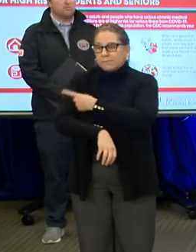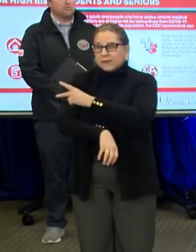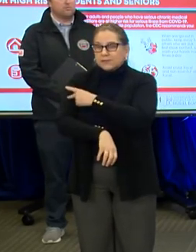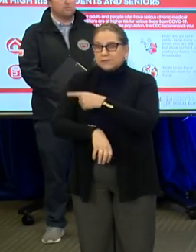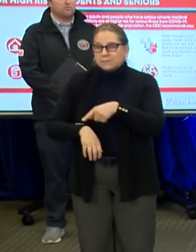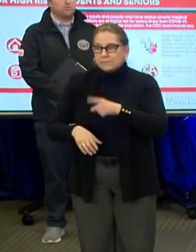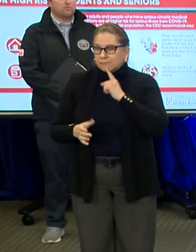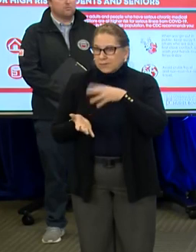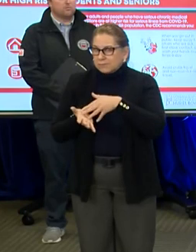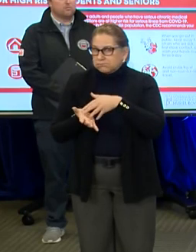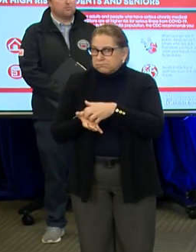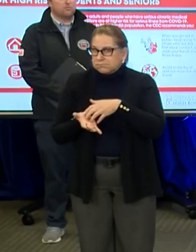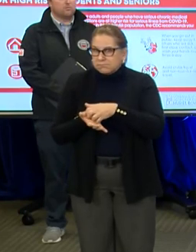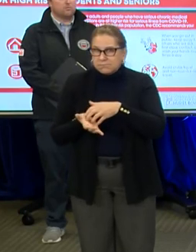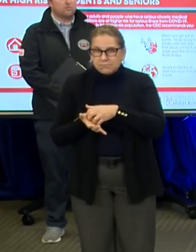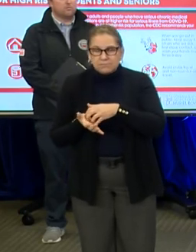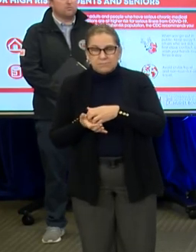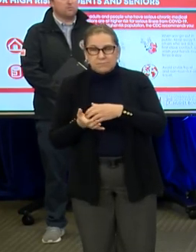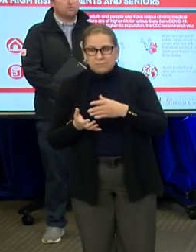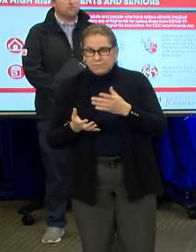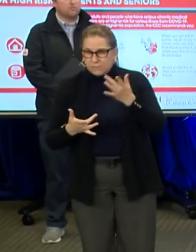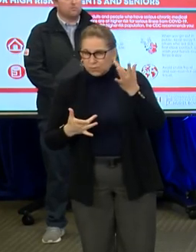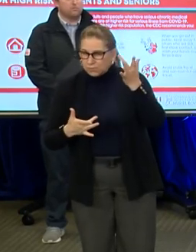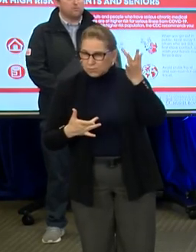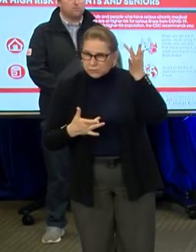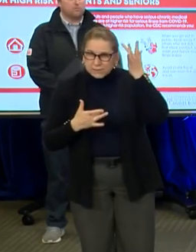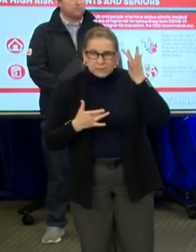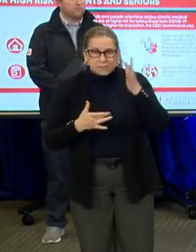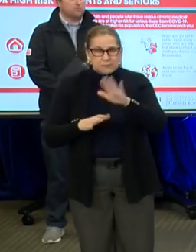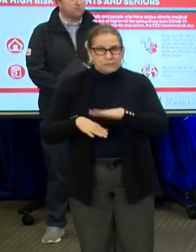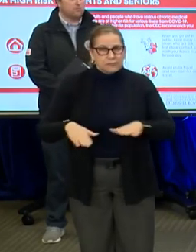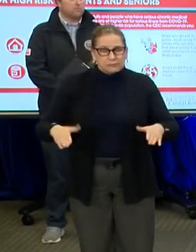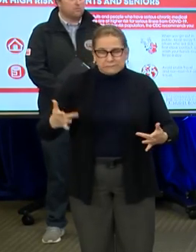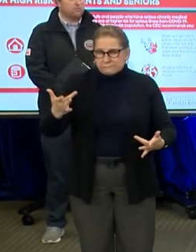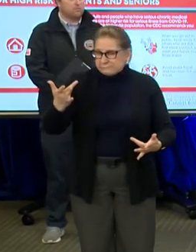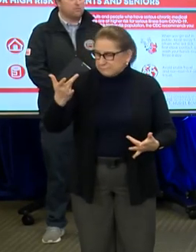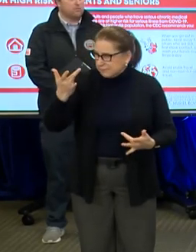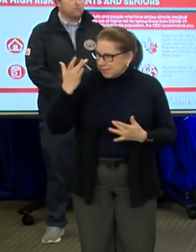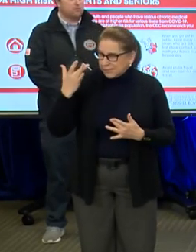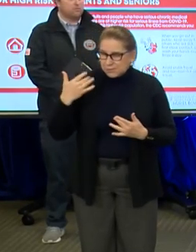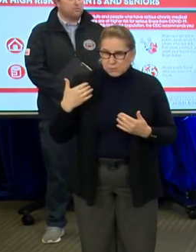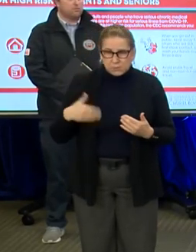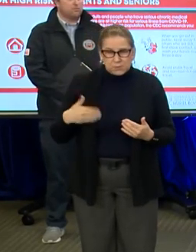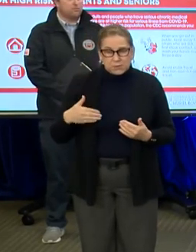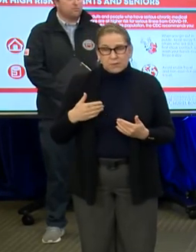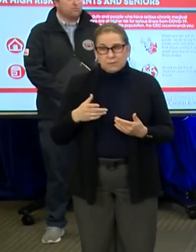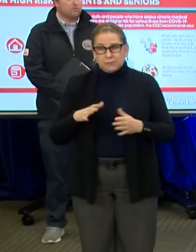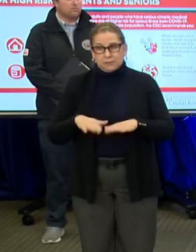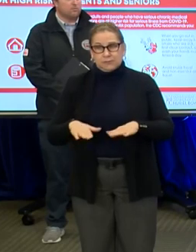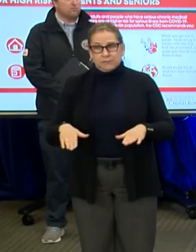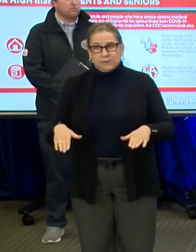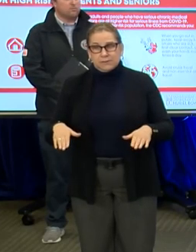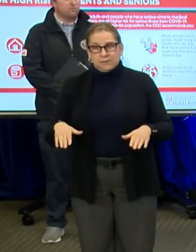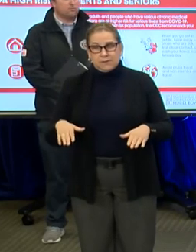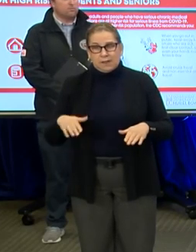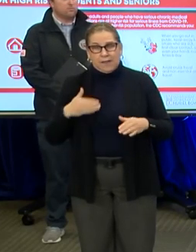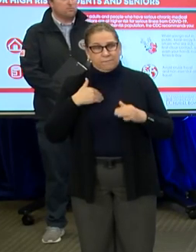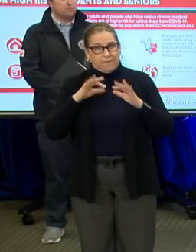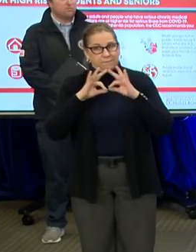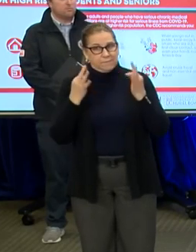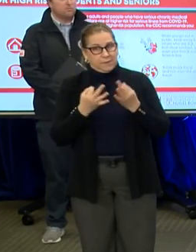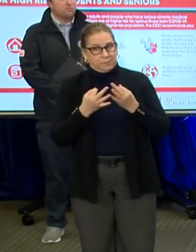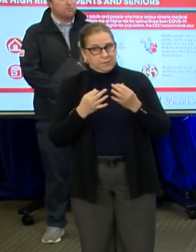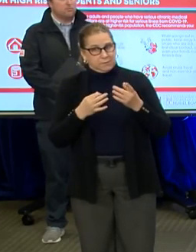due to the child's underlying medical condition or because the child has an immediate family member who is in a high-risk